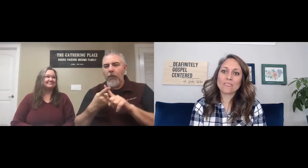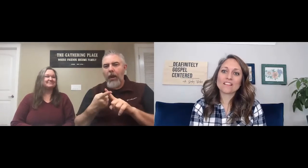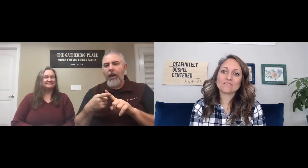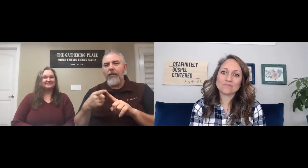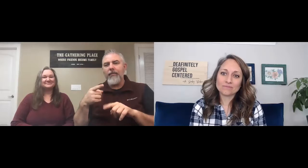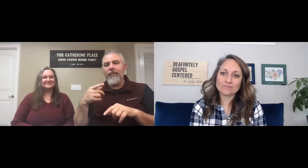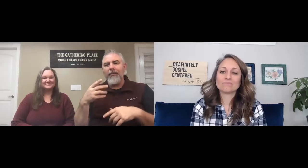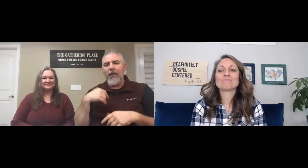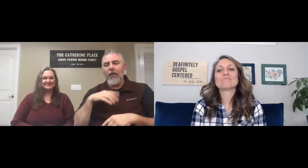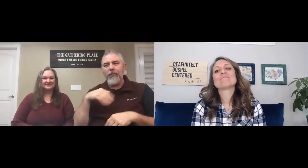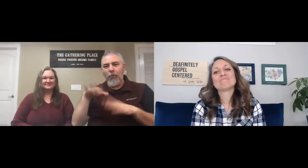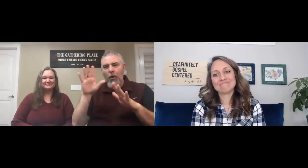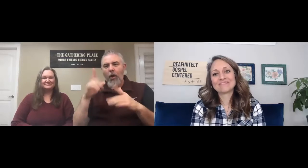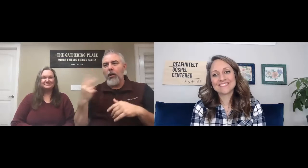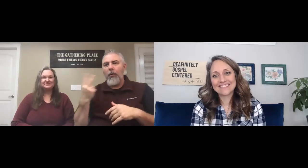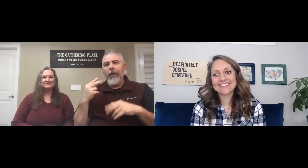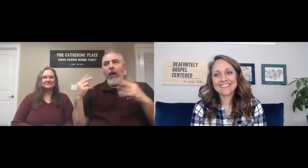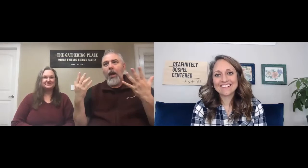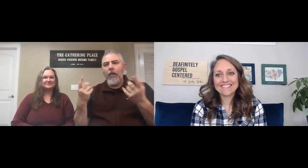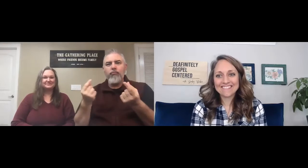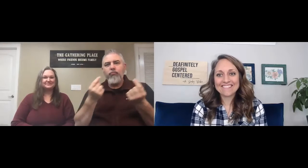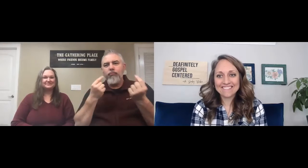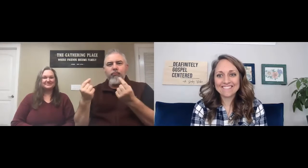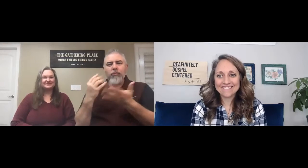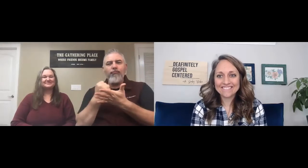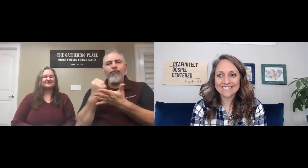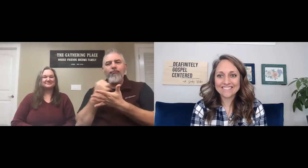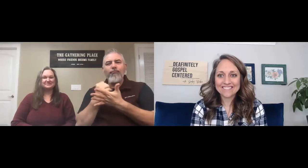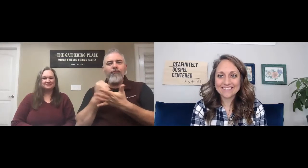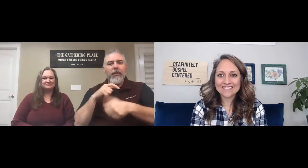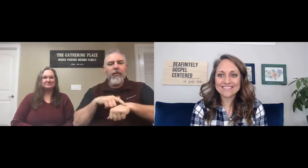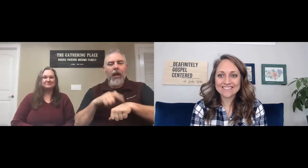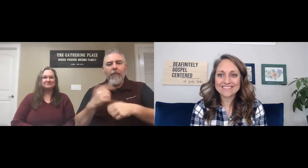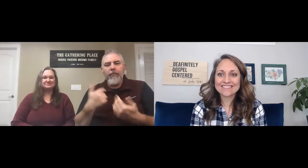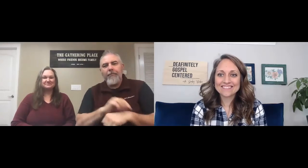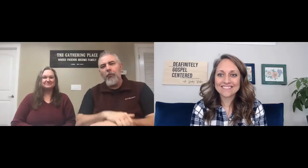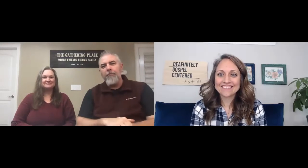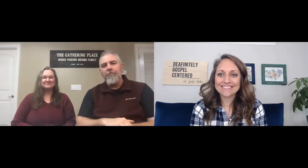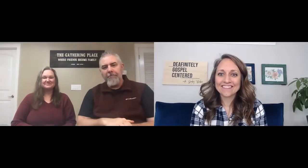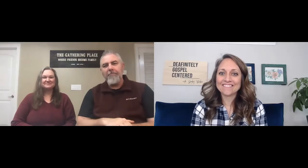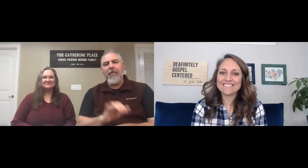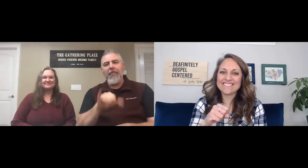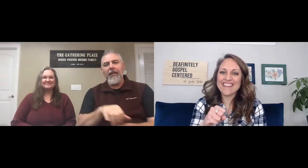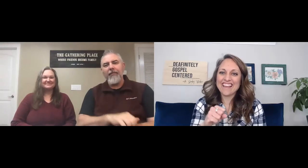Our kids are gone with their friends, so it's just the two of us, running errands, taking time to spend together.